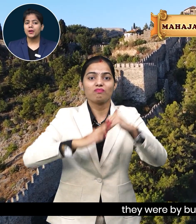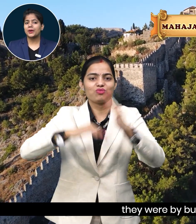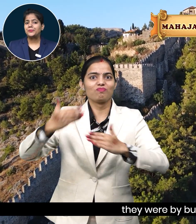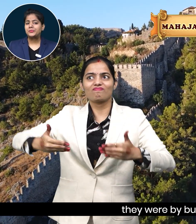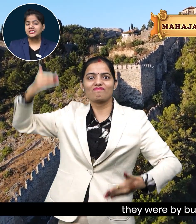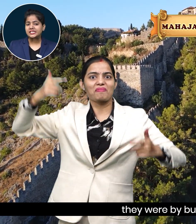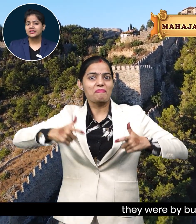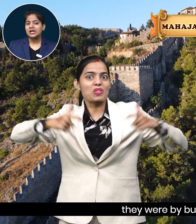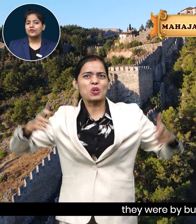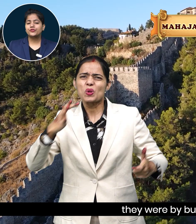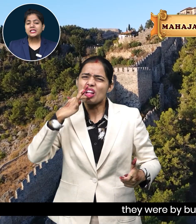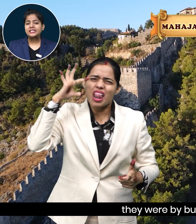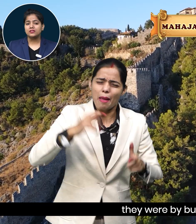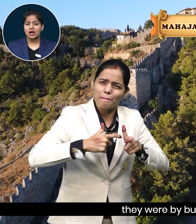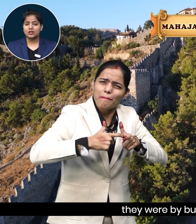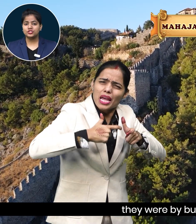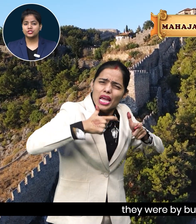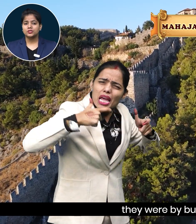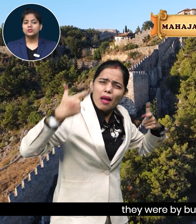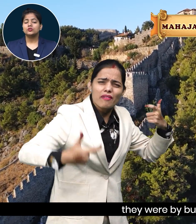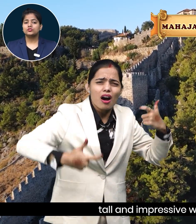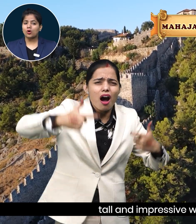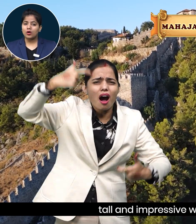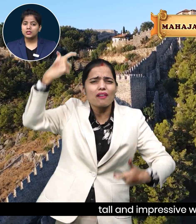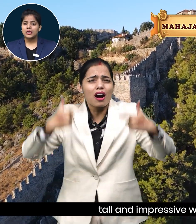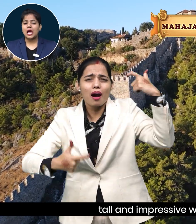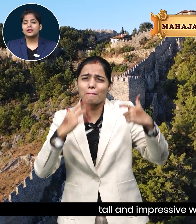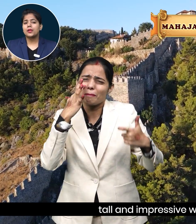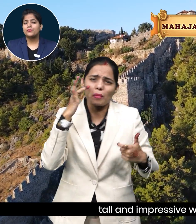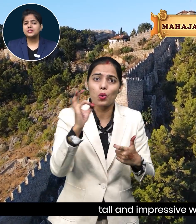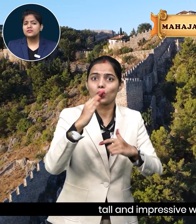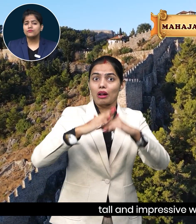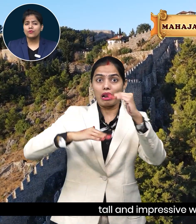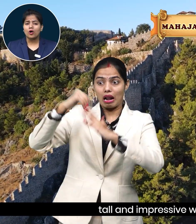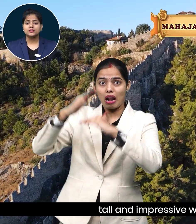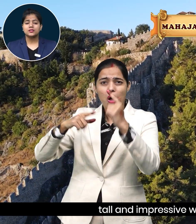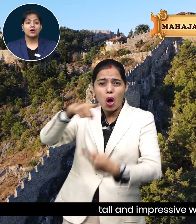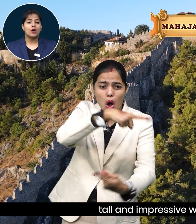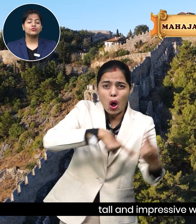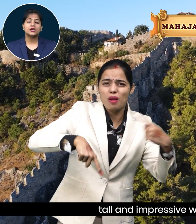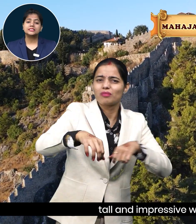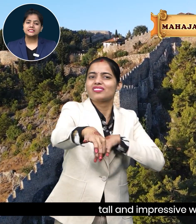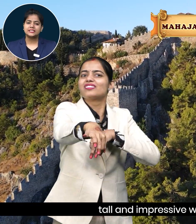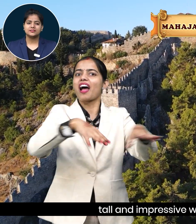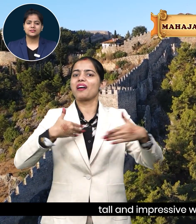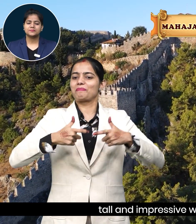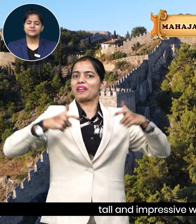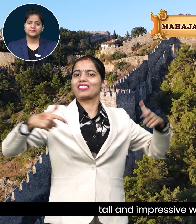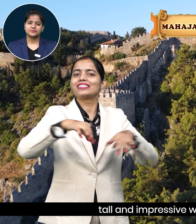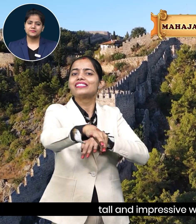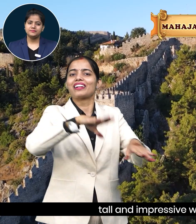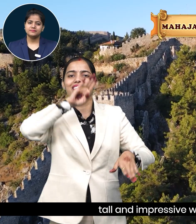were by building really large, tall, and impressive walls around their